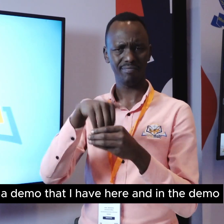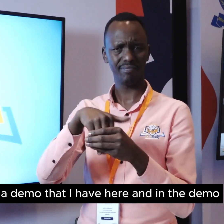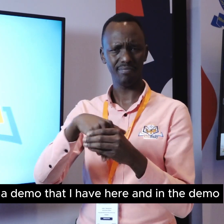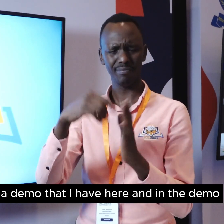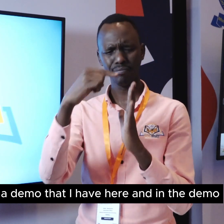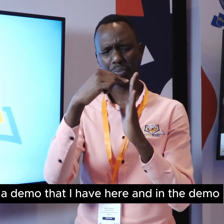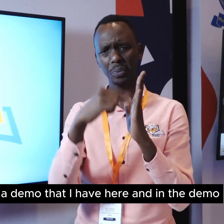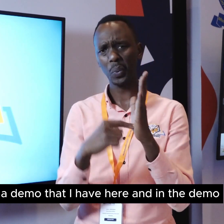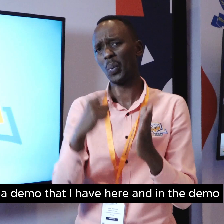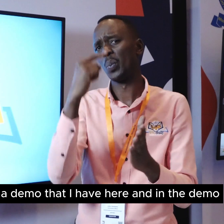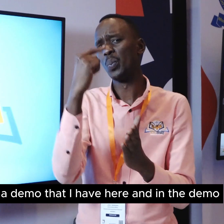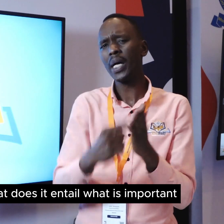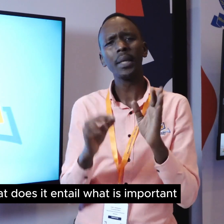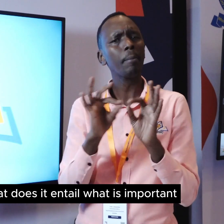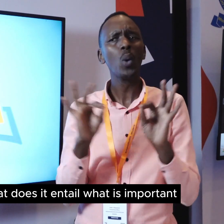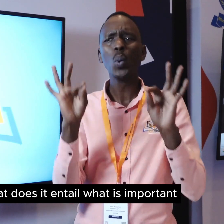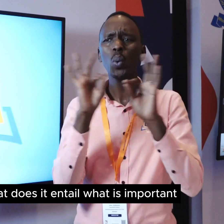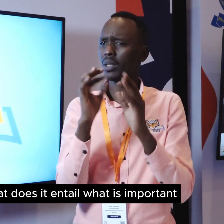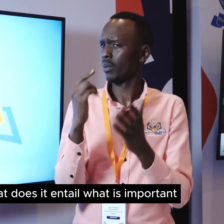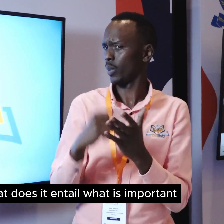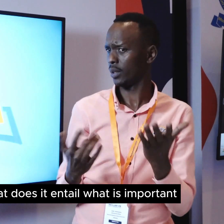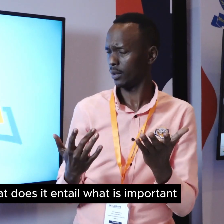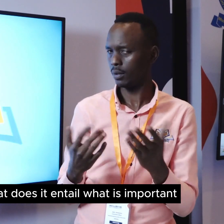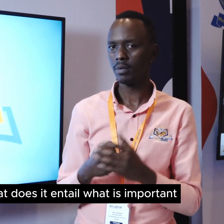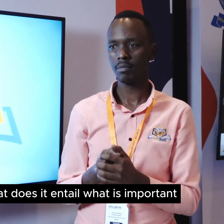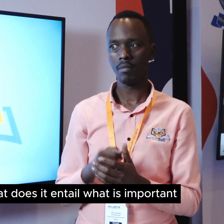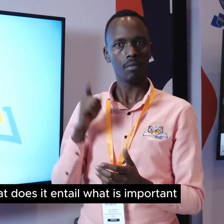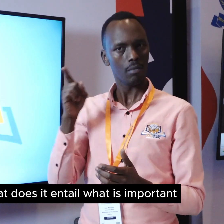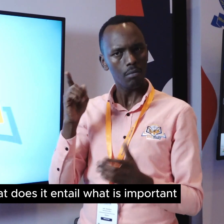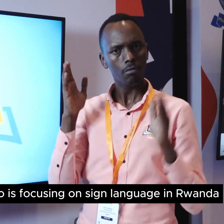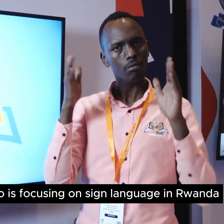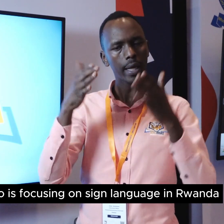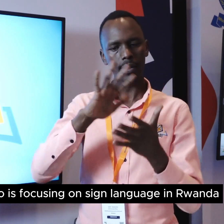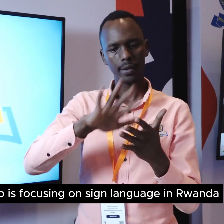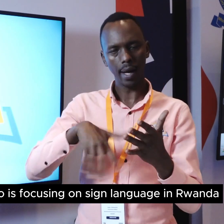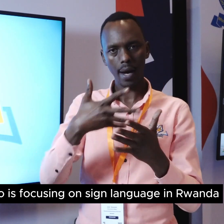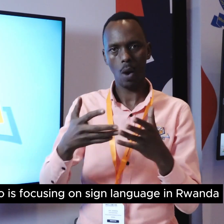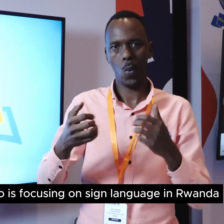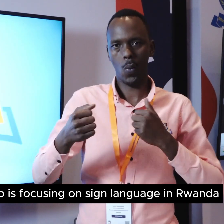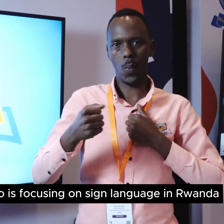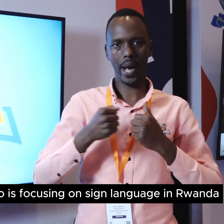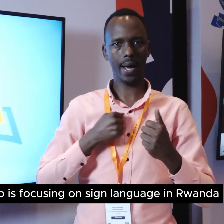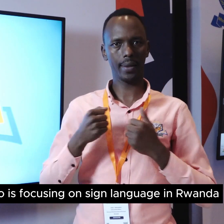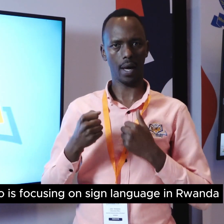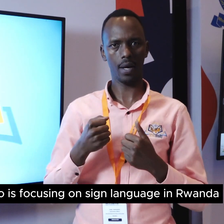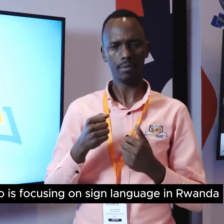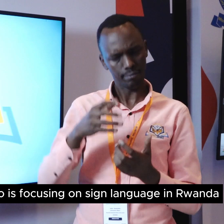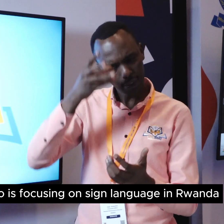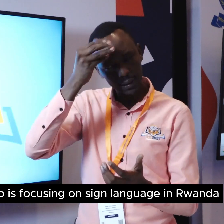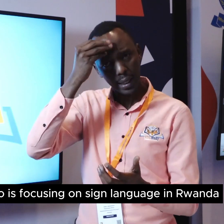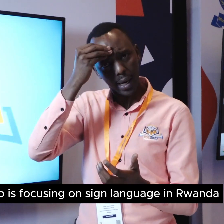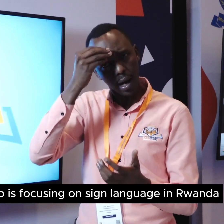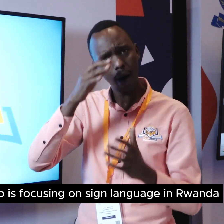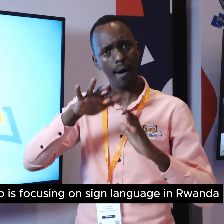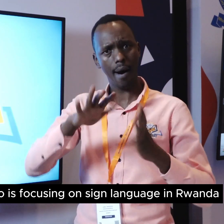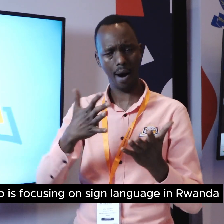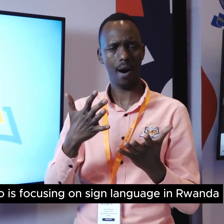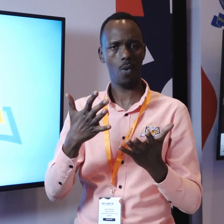here. And in the demo, what does it entail? What is important in this demo is focusing on sign language in Rwanda. So